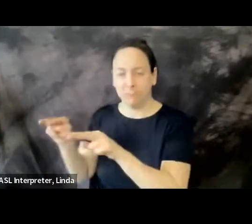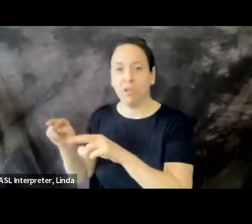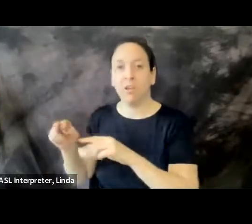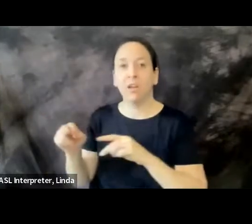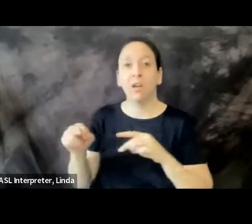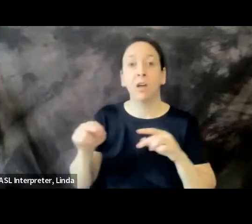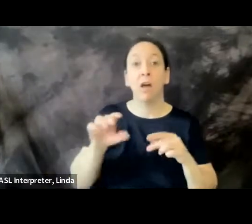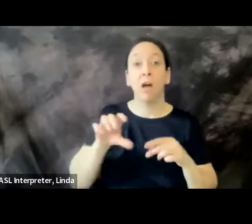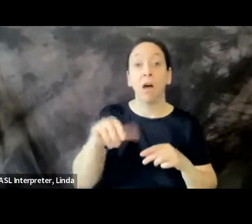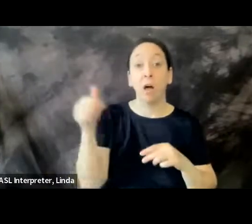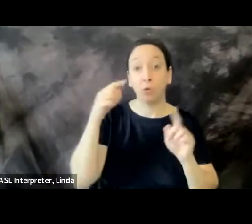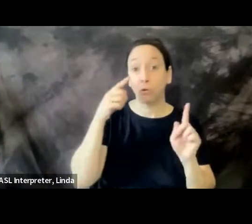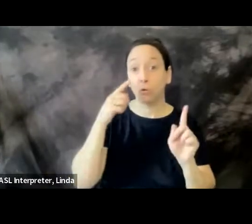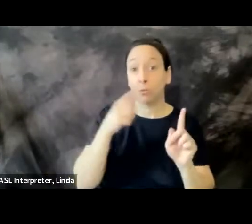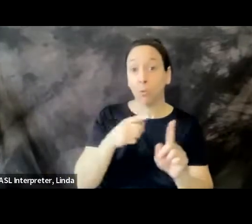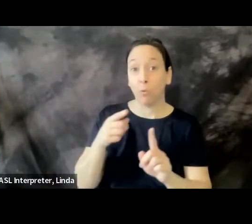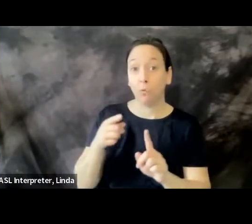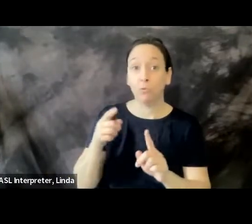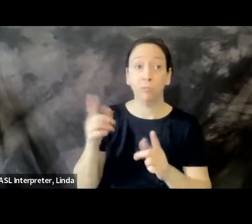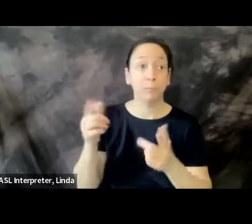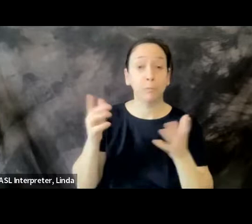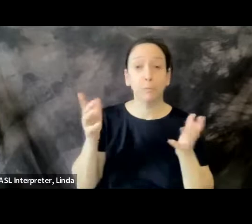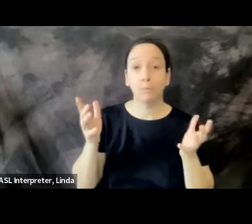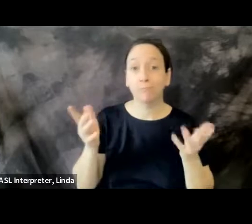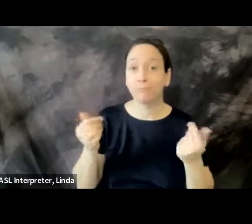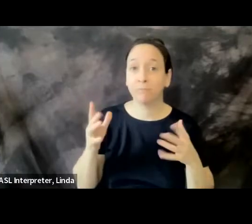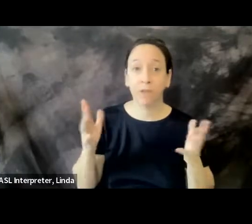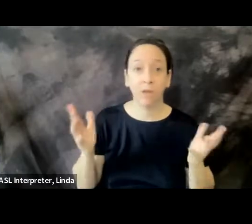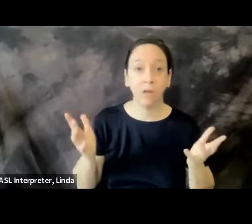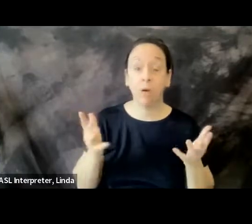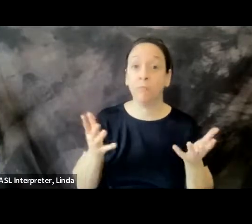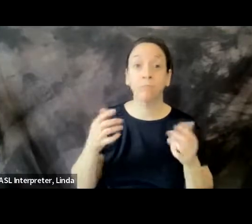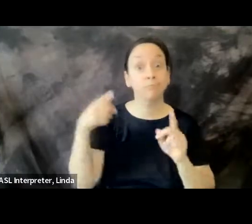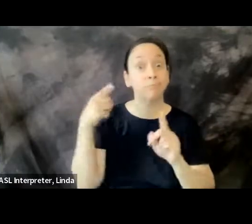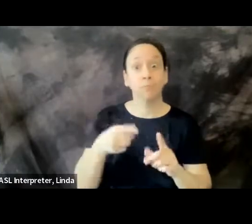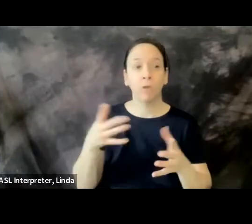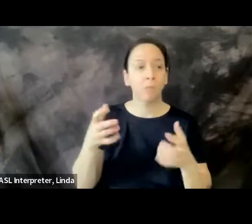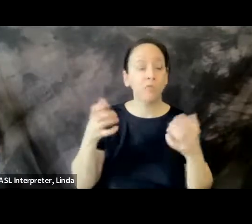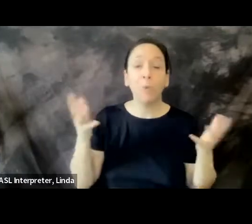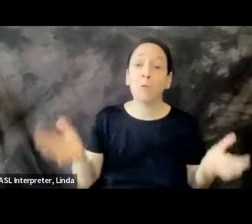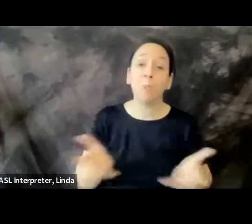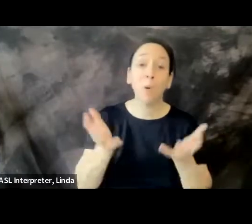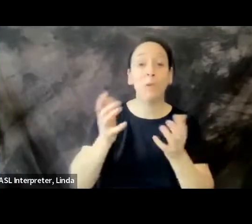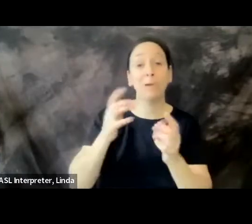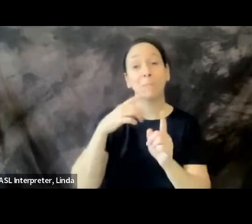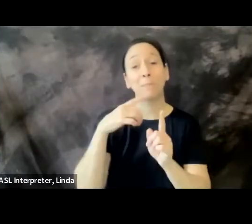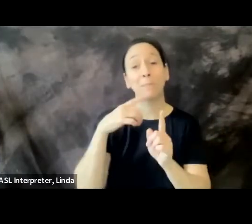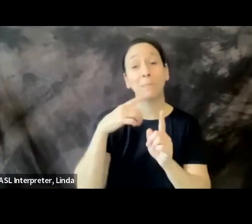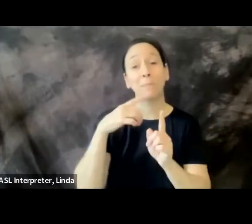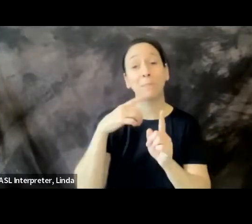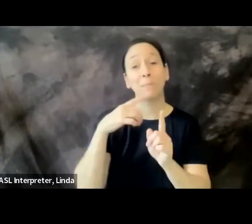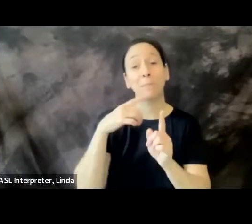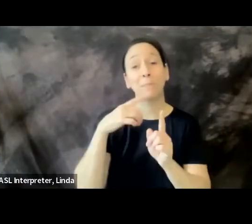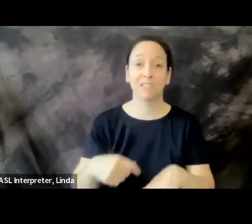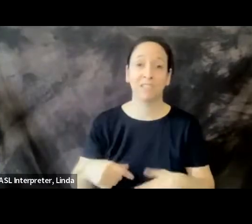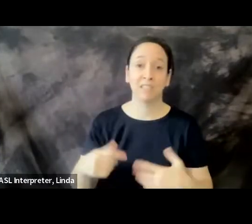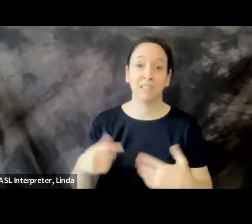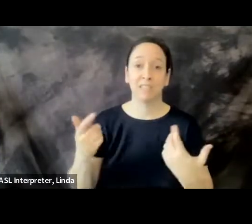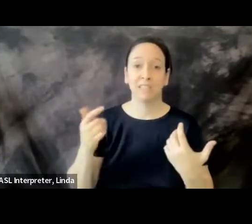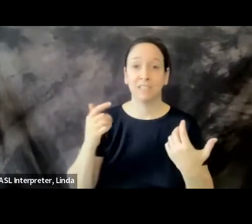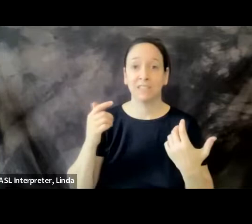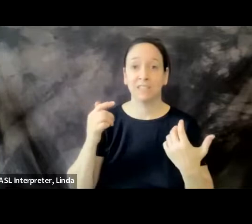ostensible goals attempting to promote students' positive engagement with the school, to address potential concerns around